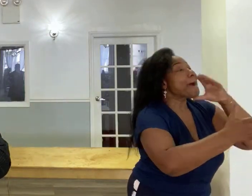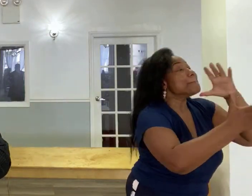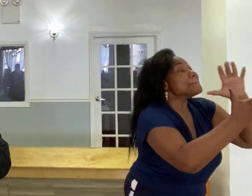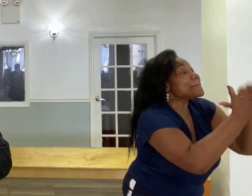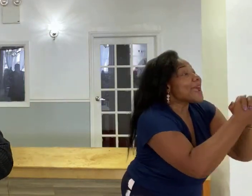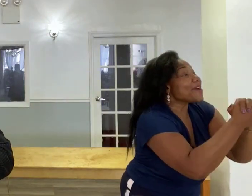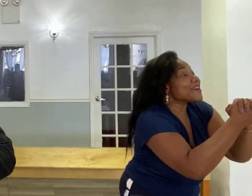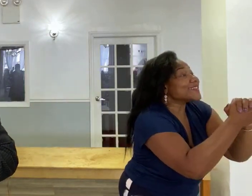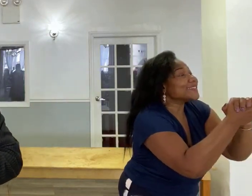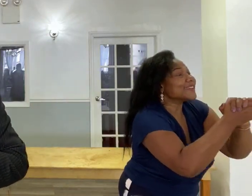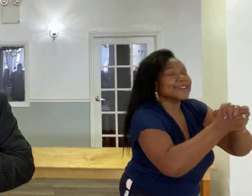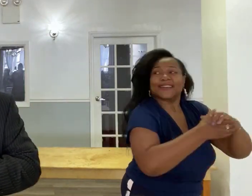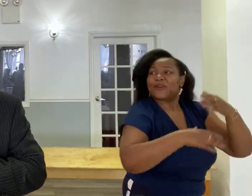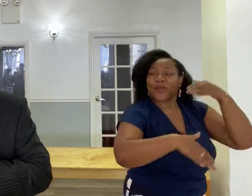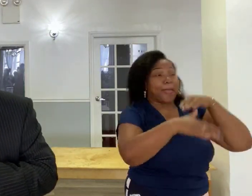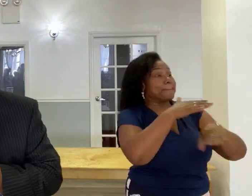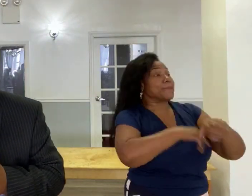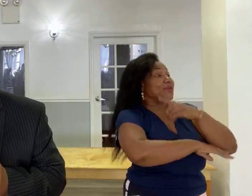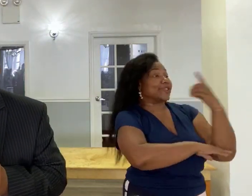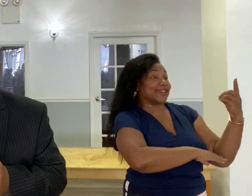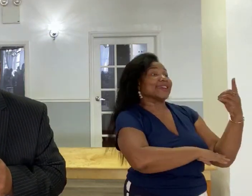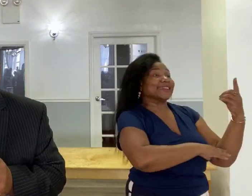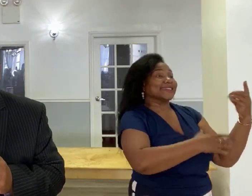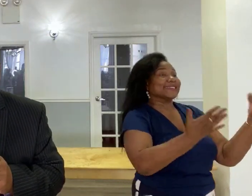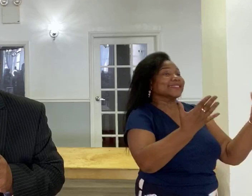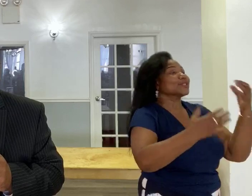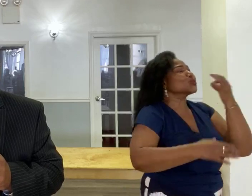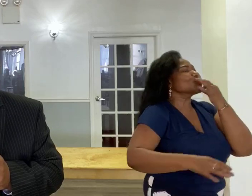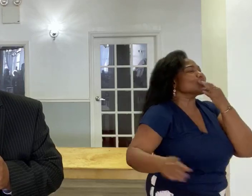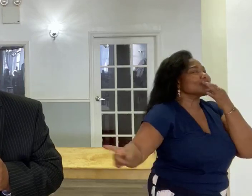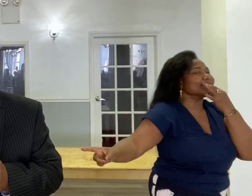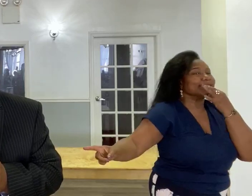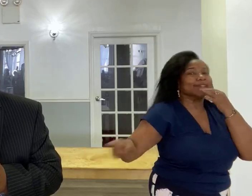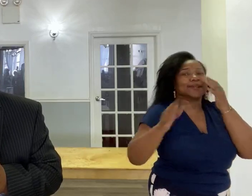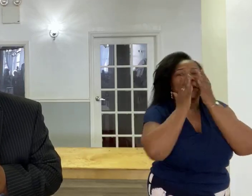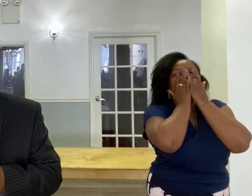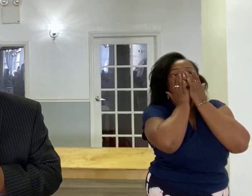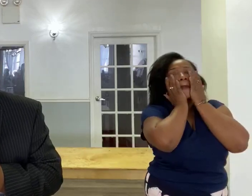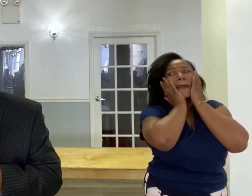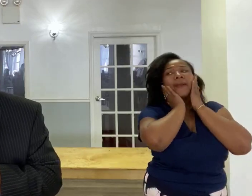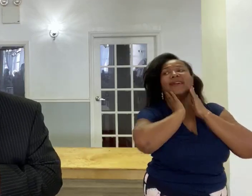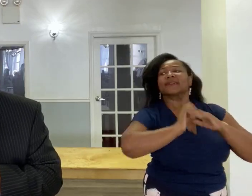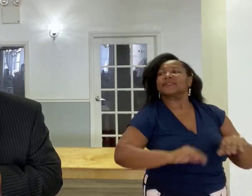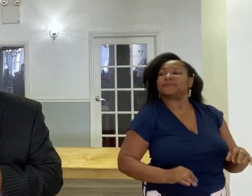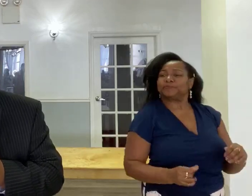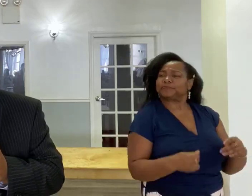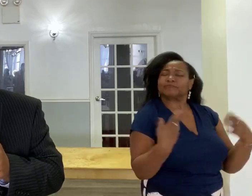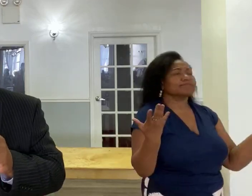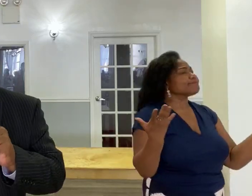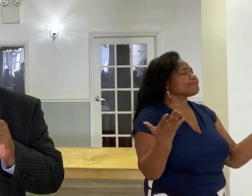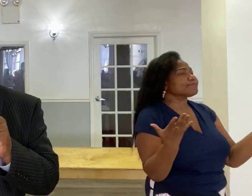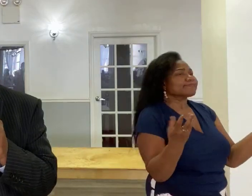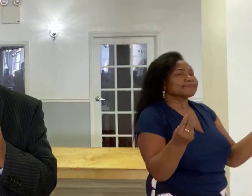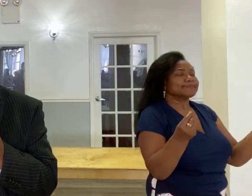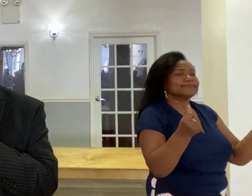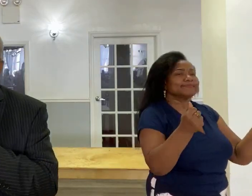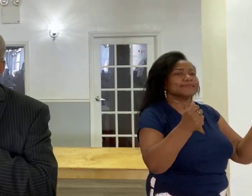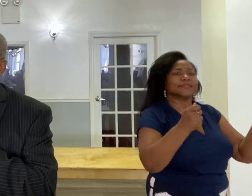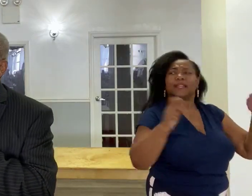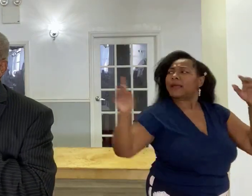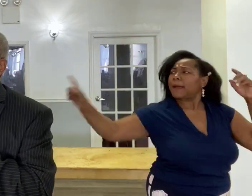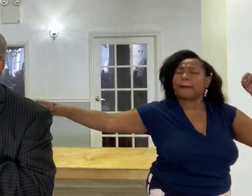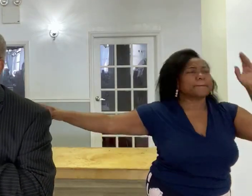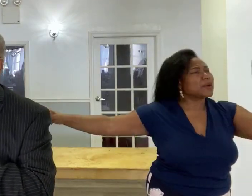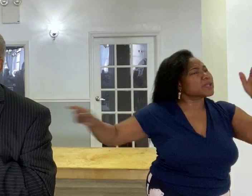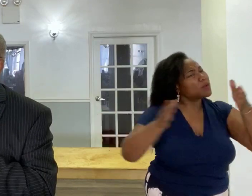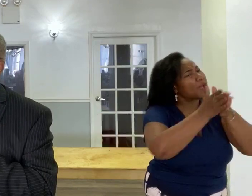And plus my birthday's coming up on the 2nd, so. Amen. I got a big whammy coming up. Anyway, Pastor, I was